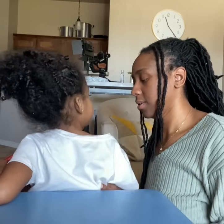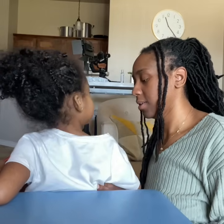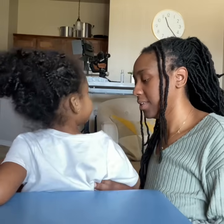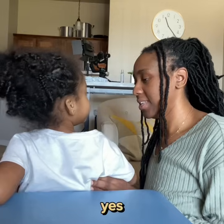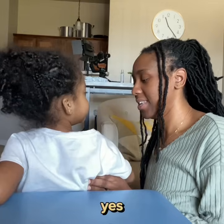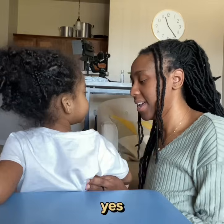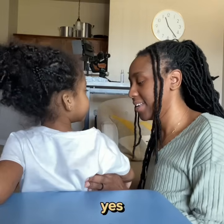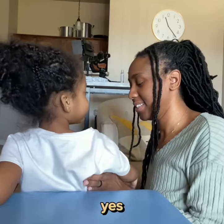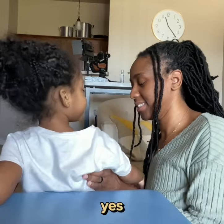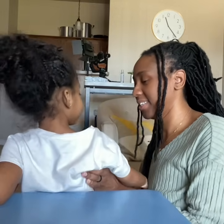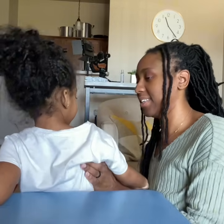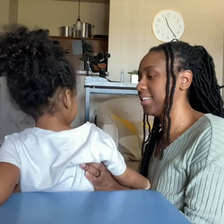yes.